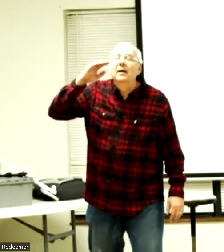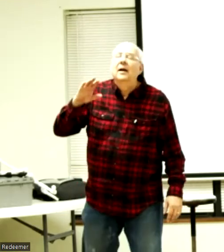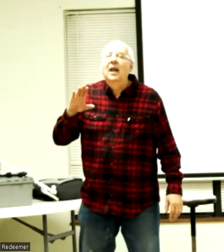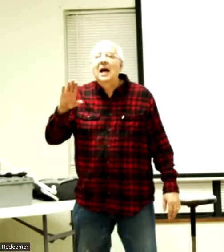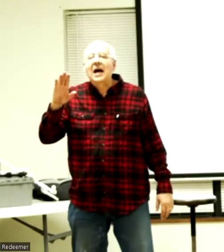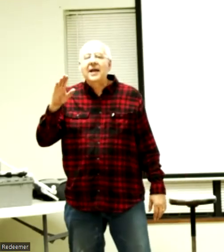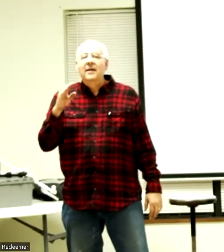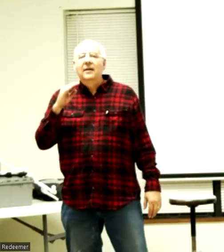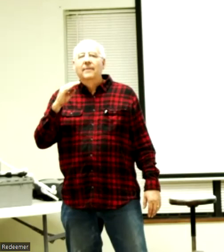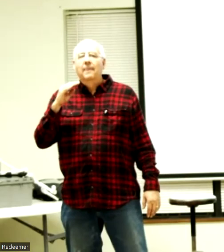Lie